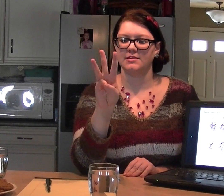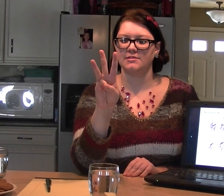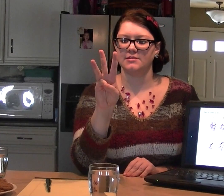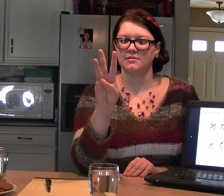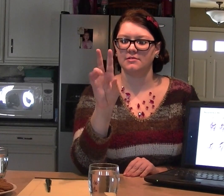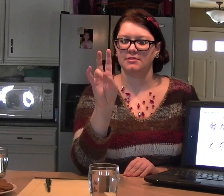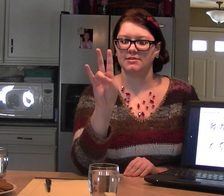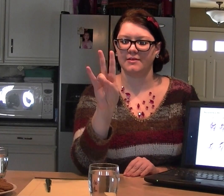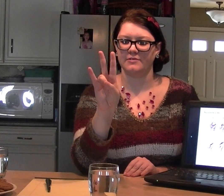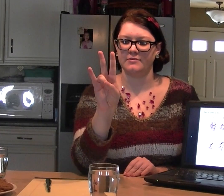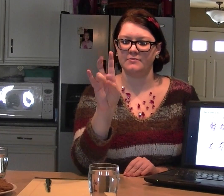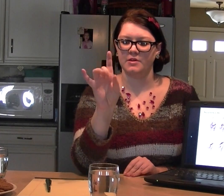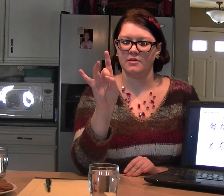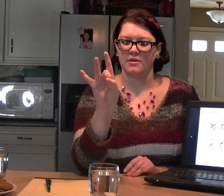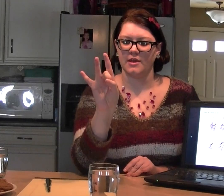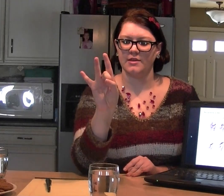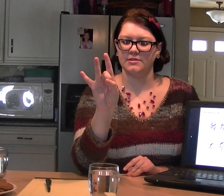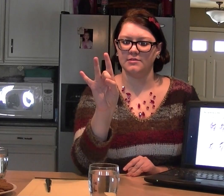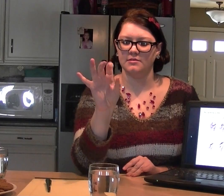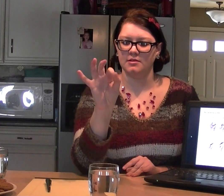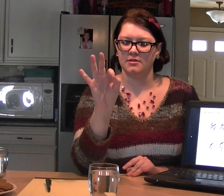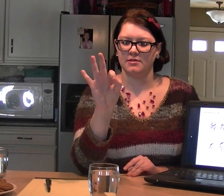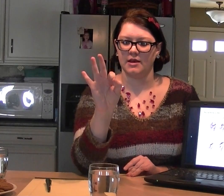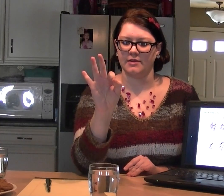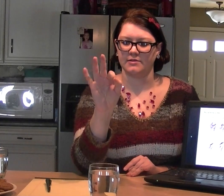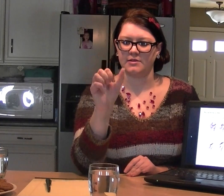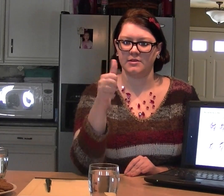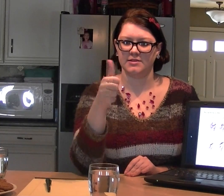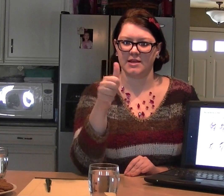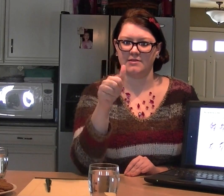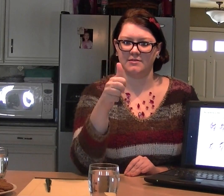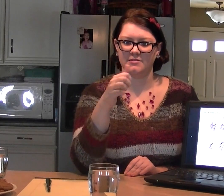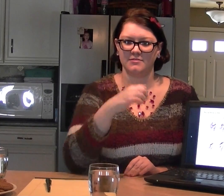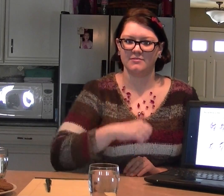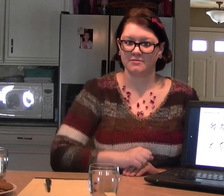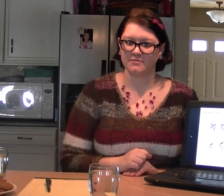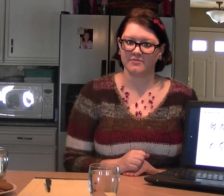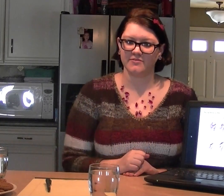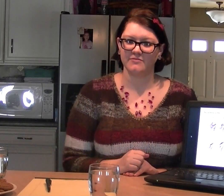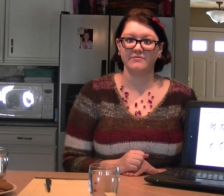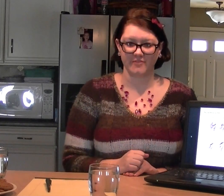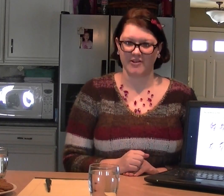6, 7, 8, 9, 10. Very good.